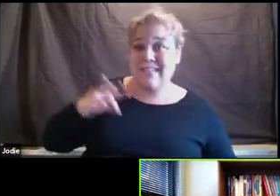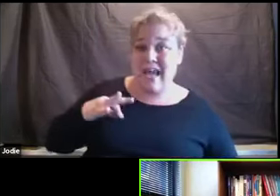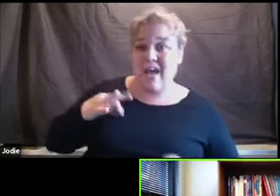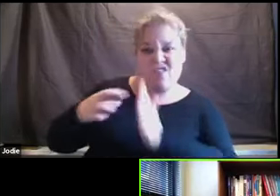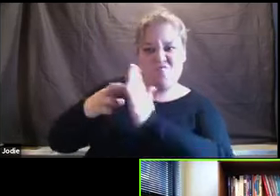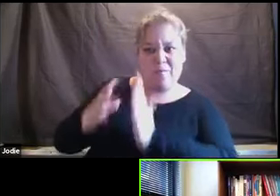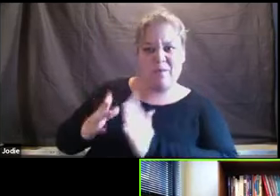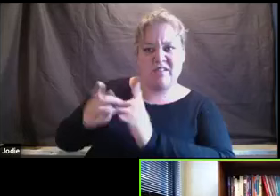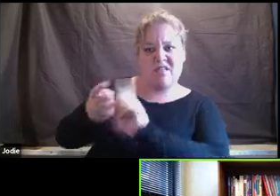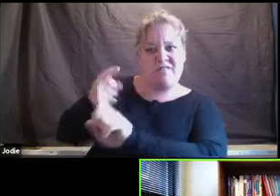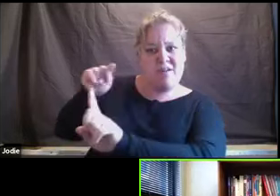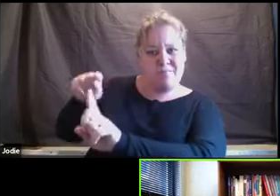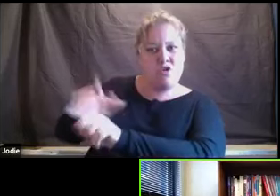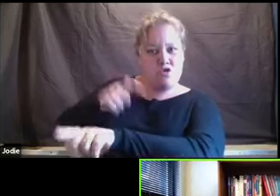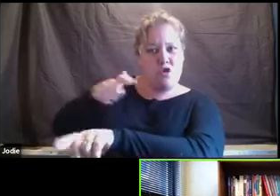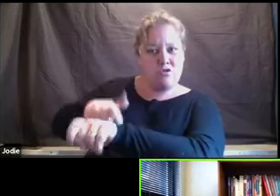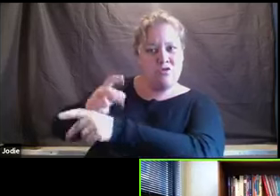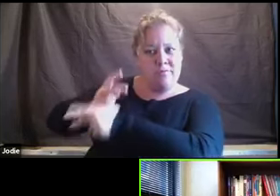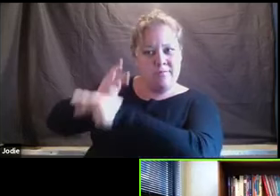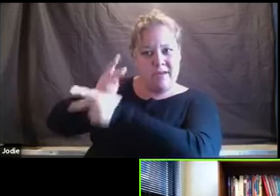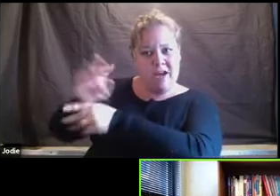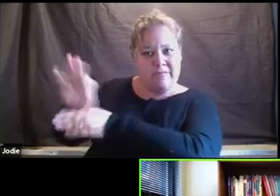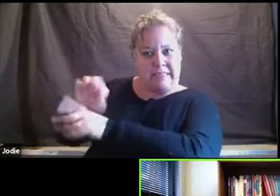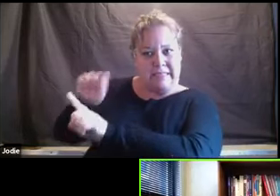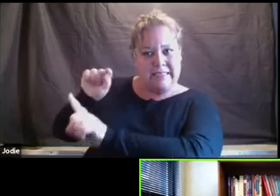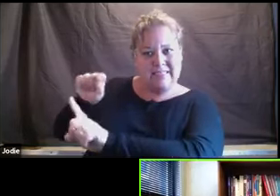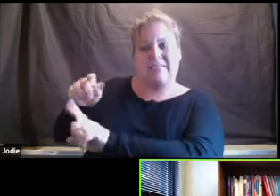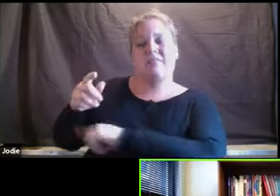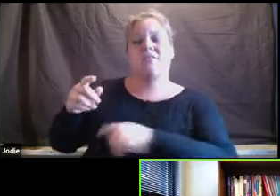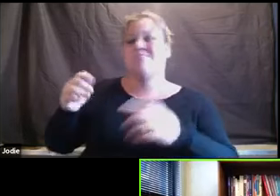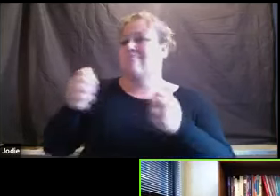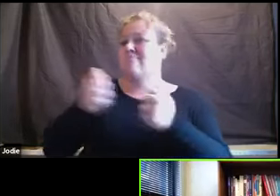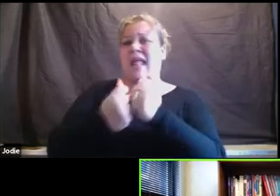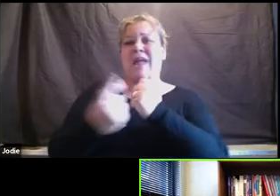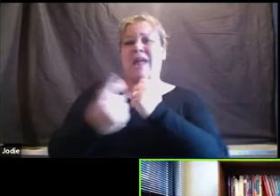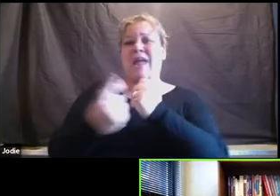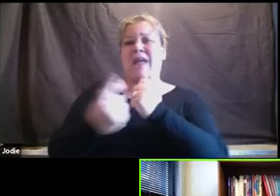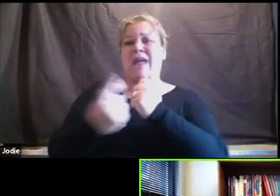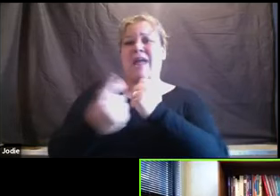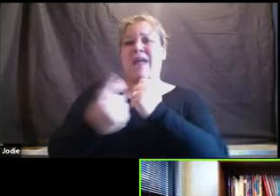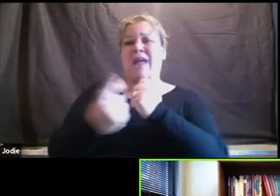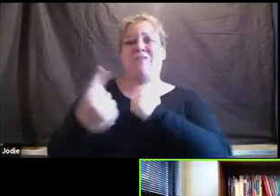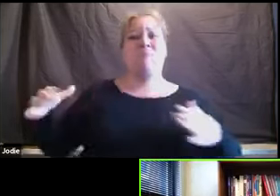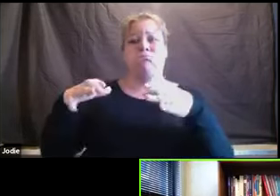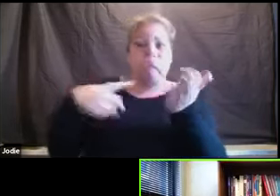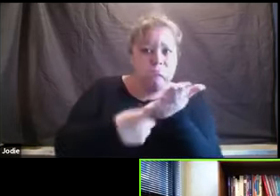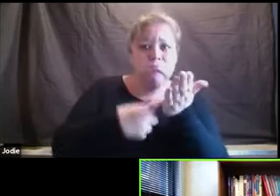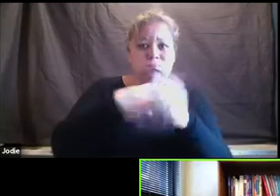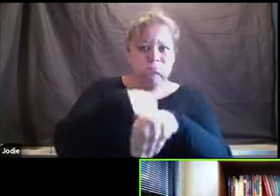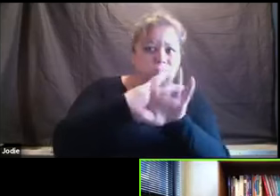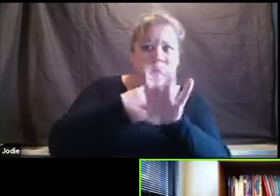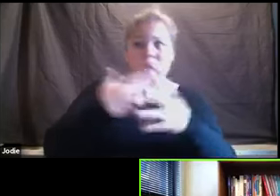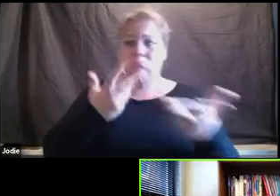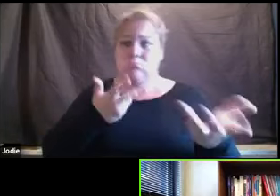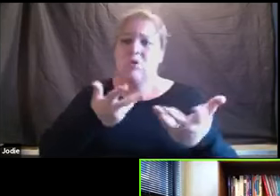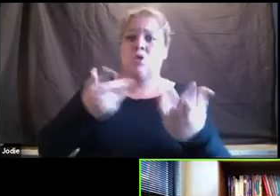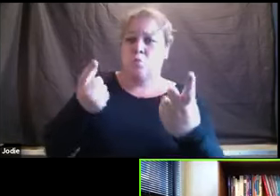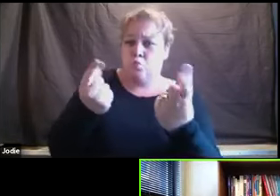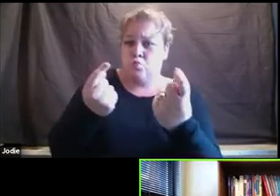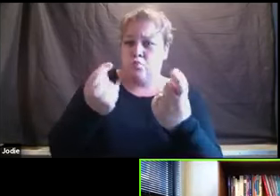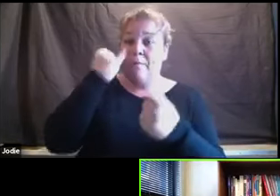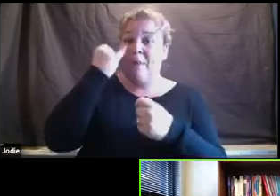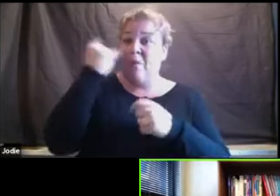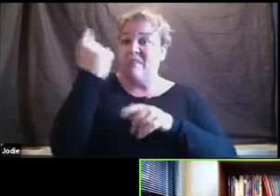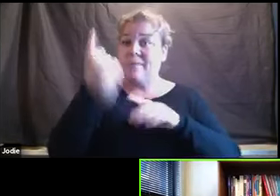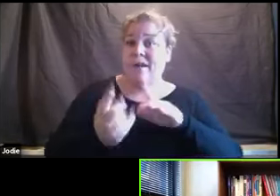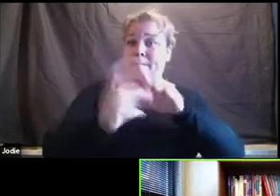representatives in the long-term care facility to come together and decide what happens if we do have a problem, and who's going to step